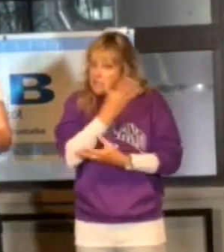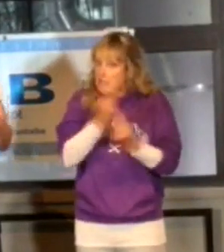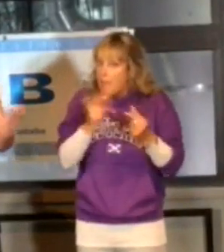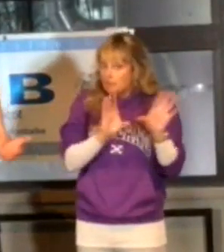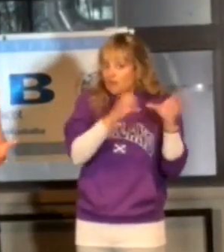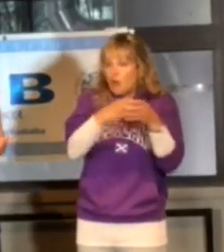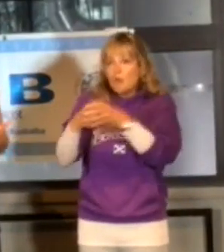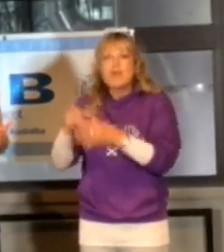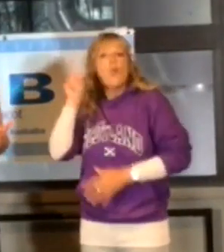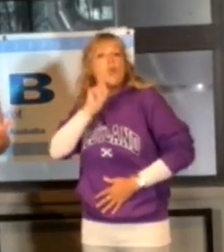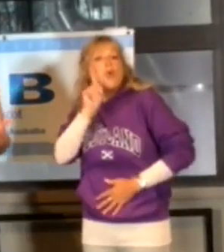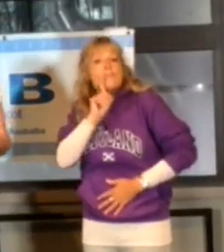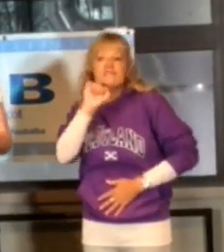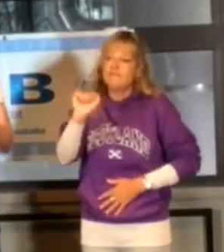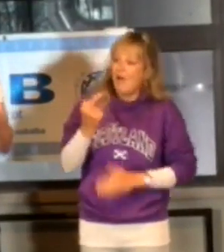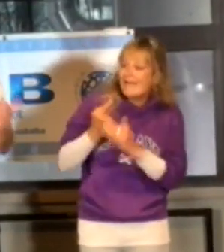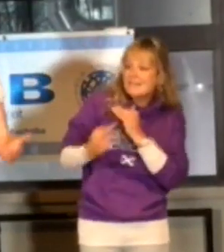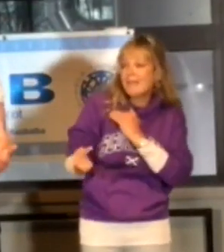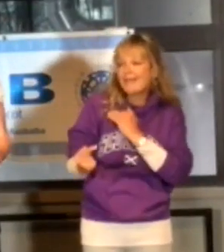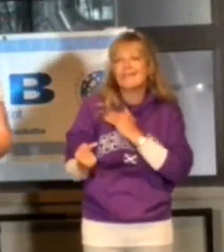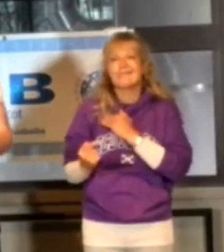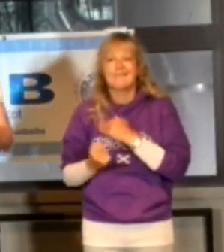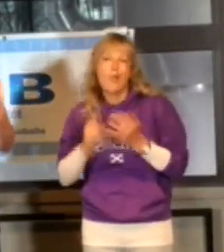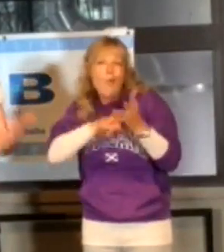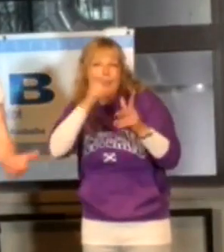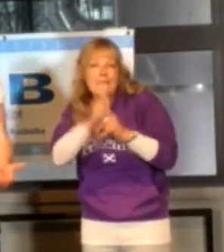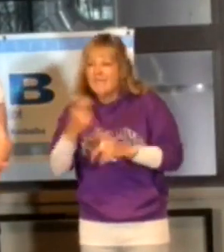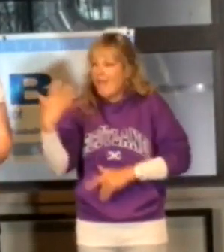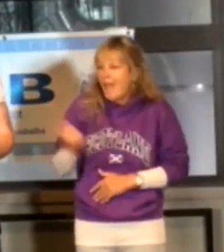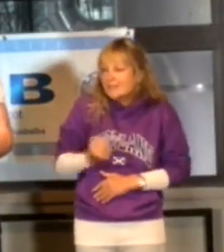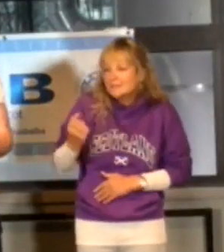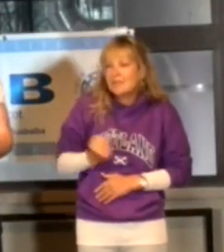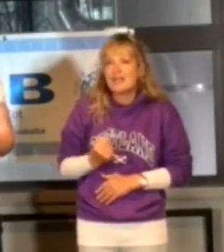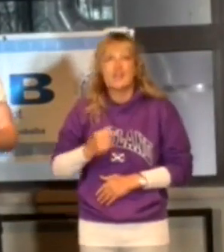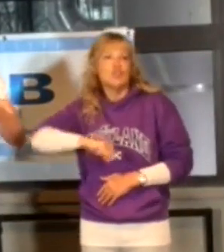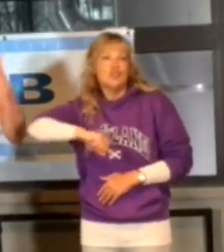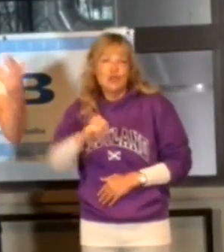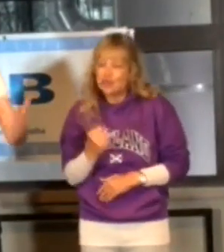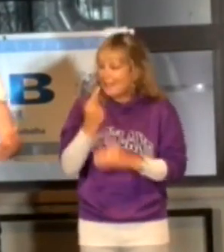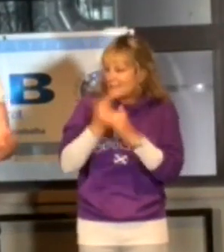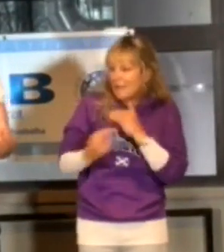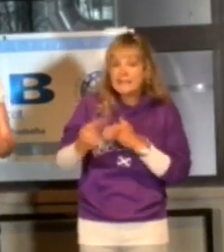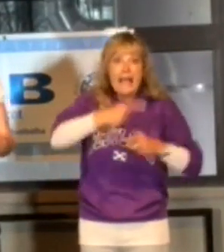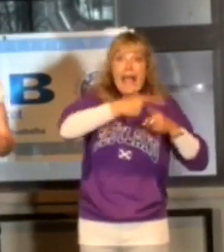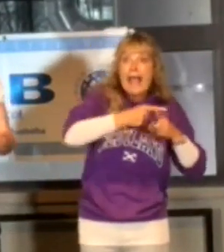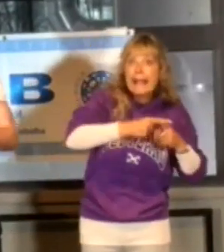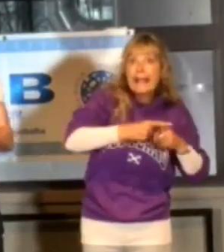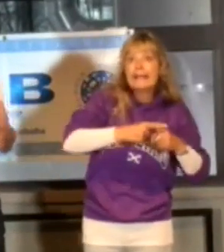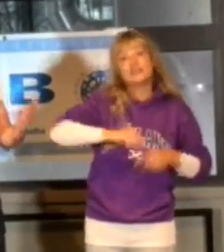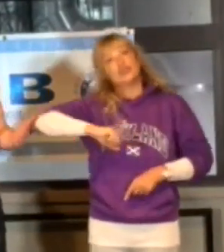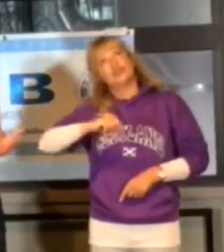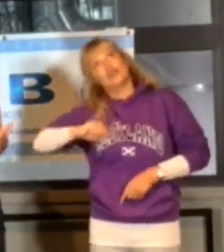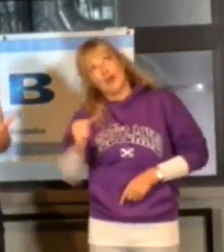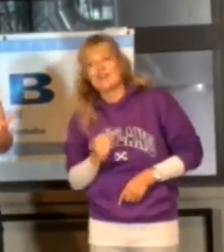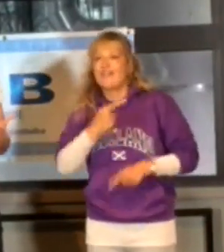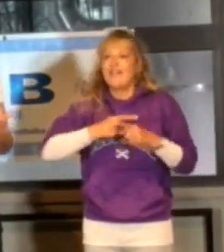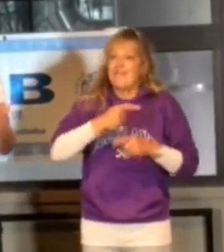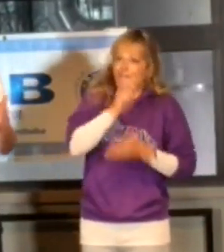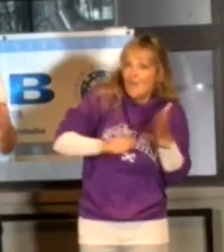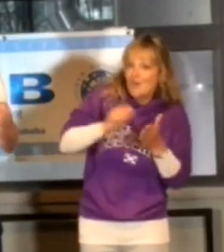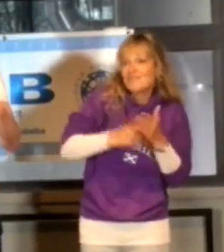well, such as Women for in the Pensioners for in the Scottish Independence Convention, English Scots for Yes,